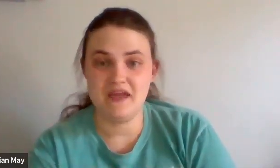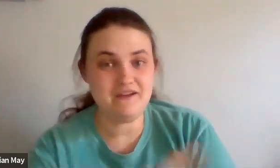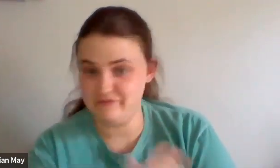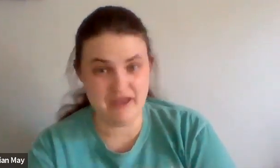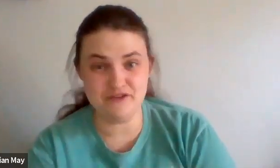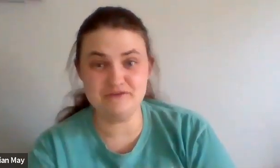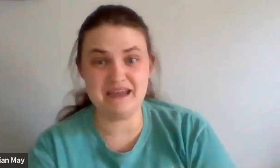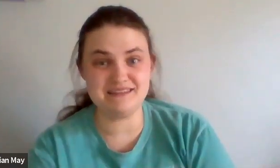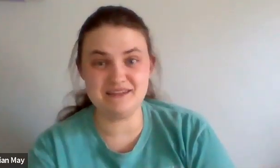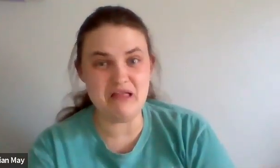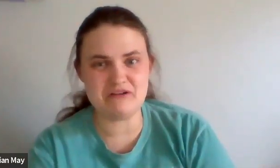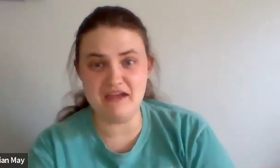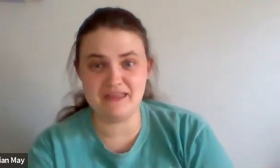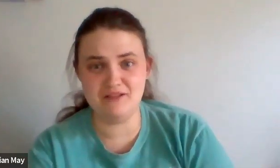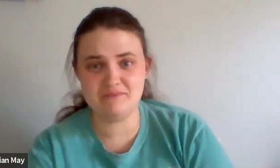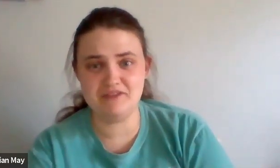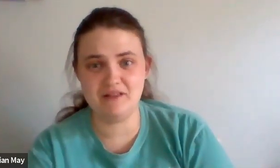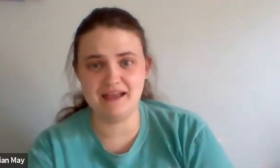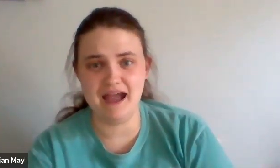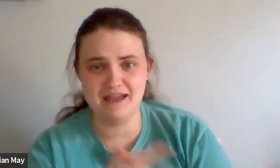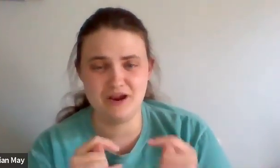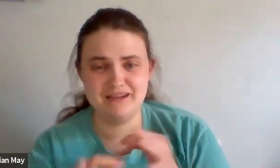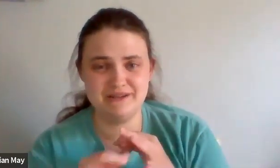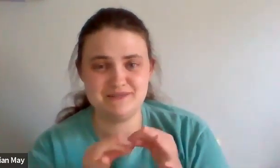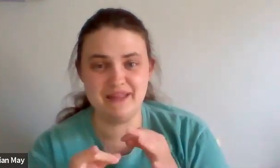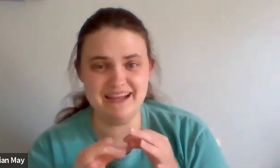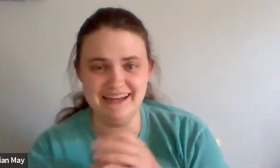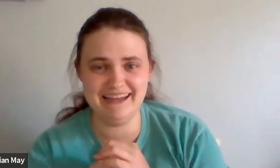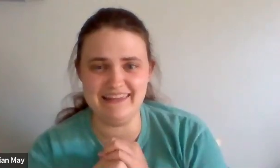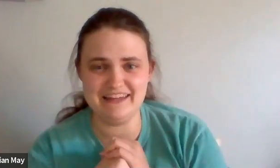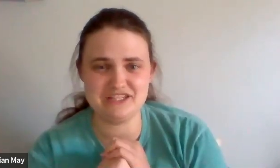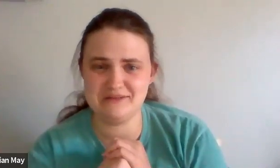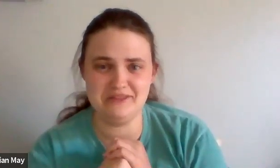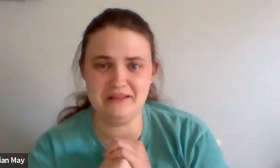they've used ASL all their life, and they look at me and they're like, trying to explain it. And then they just look at me and they're like,